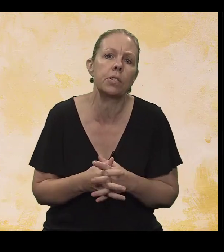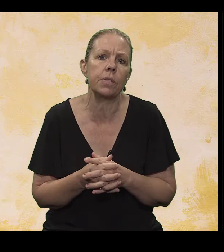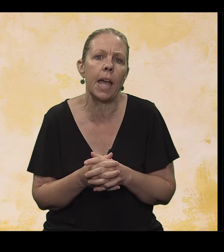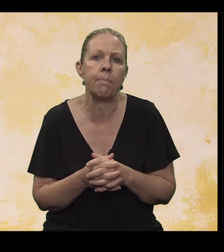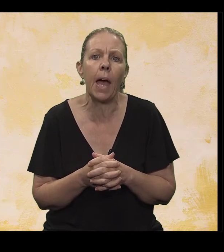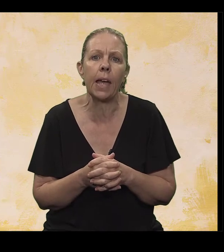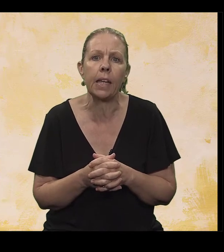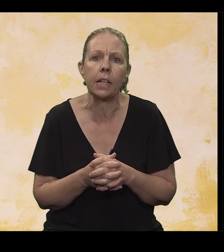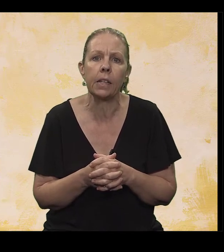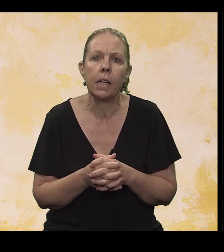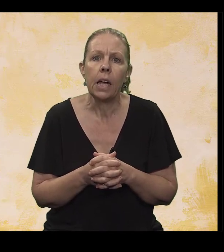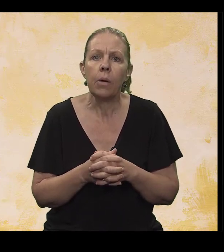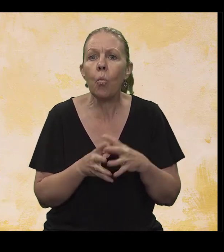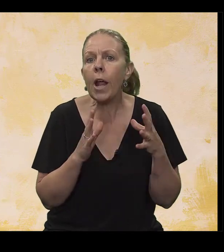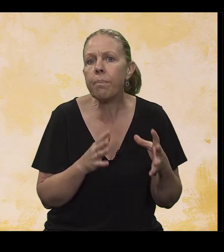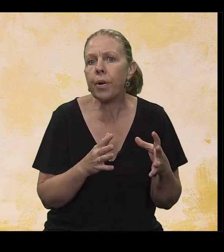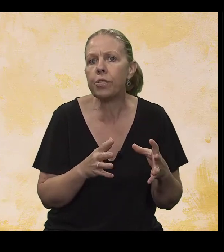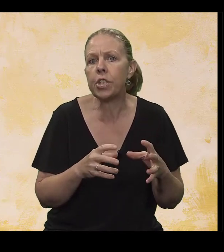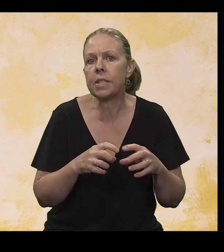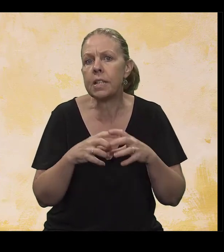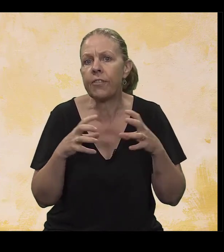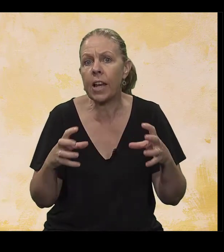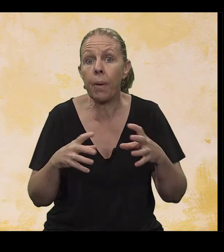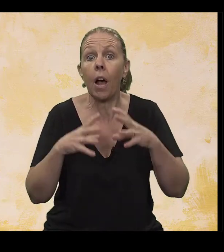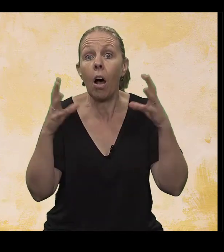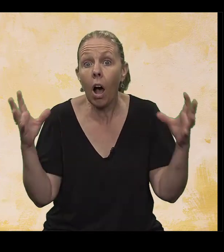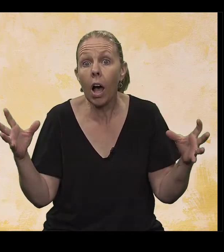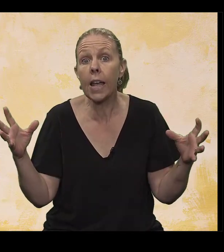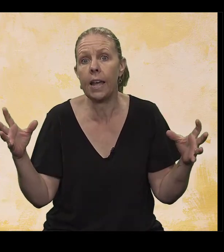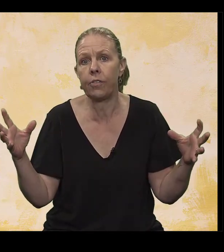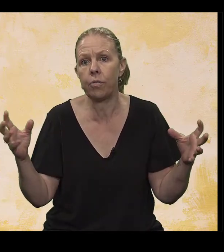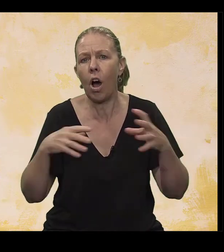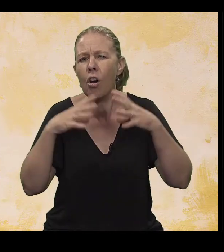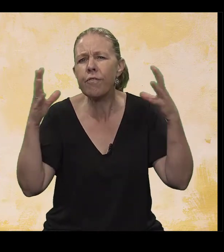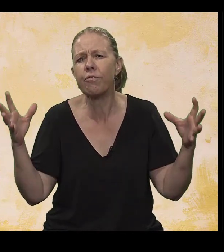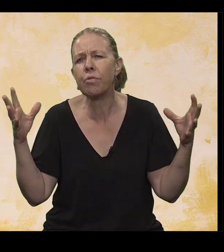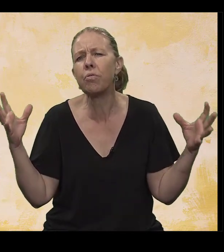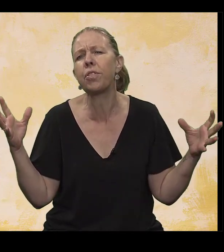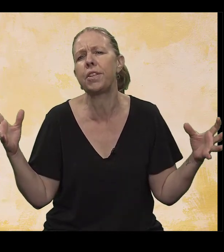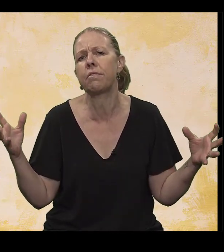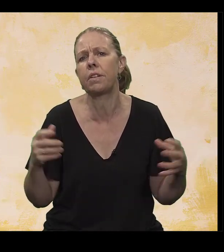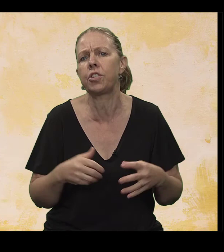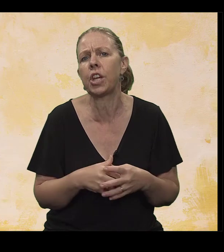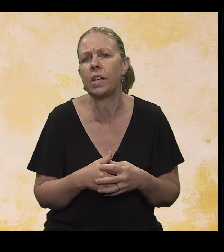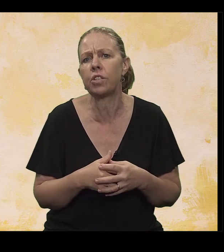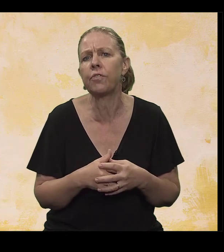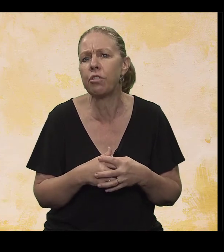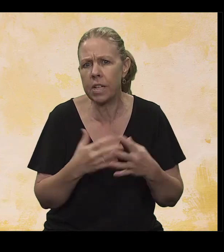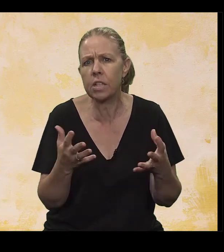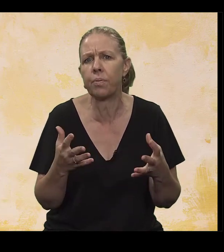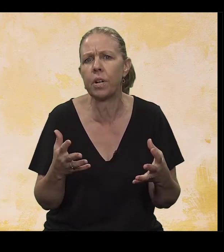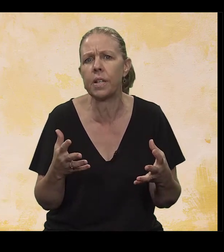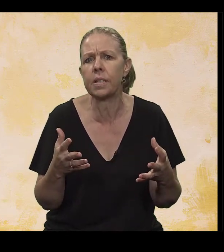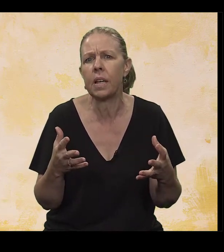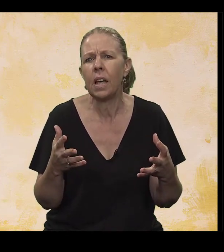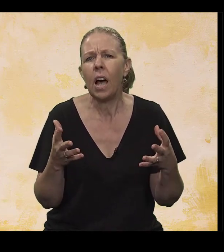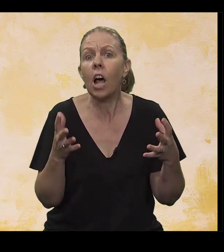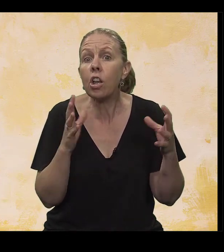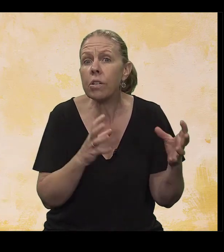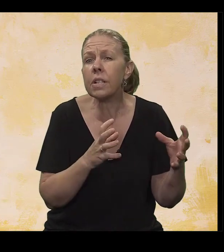or campaign. And one approach is to develop a high-level, overall theory of change for your enterprise,